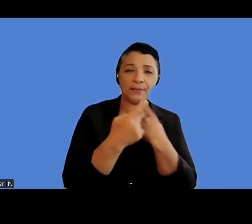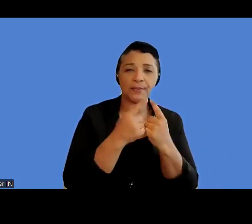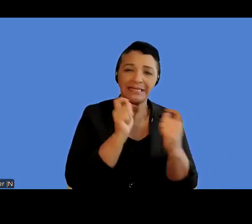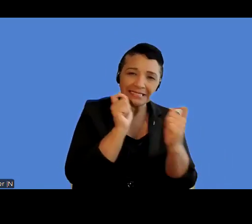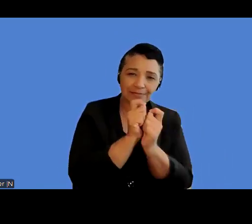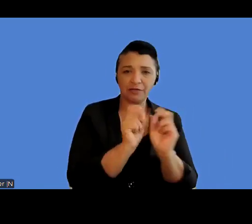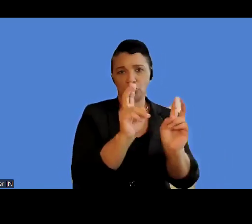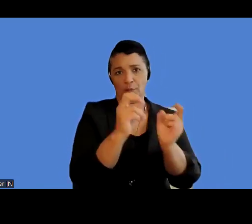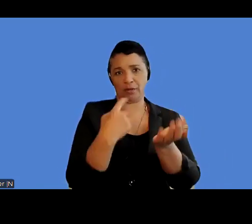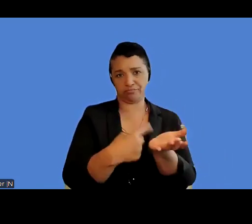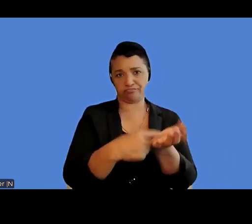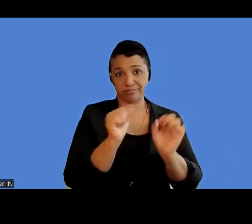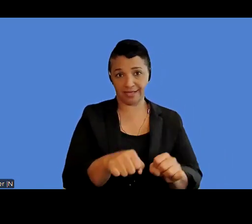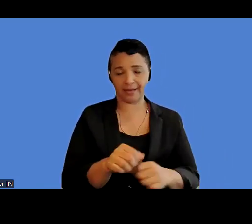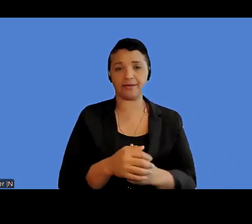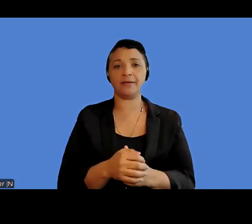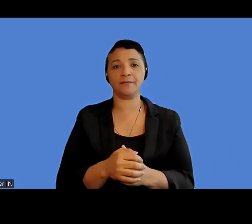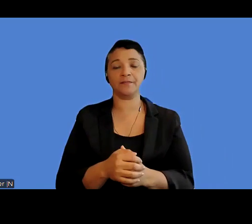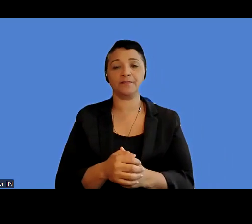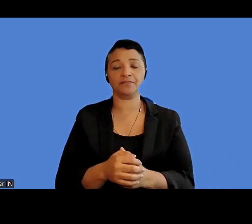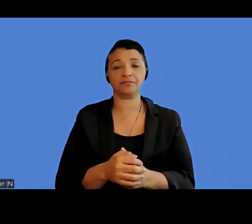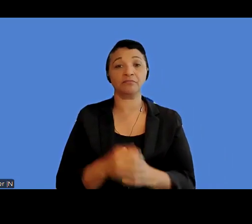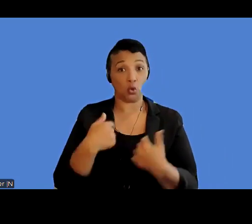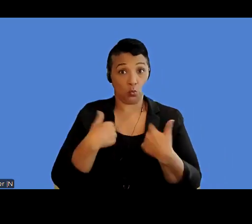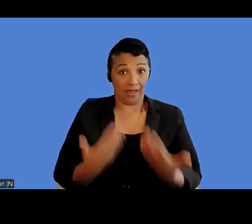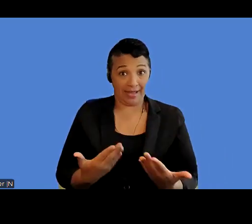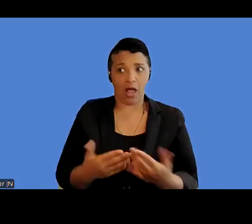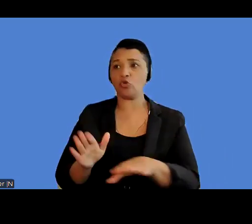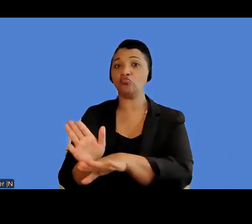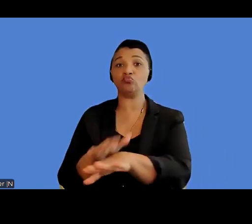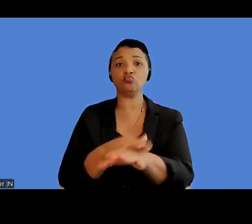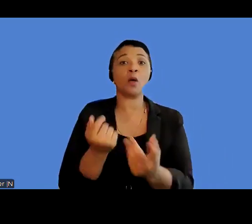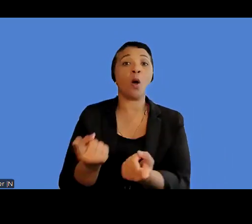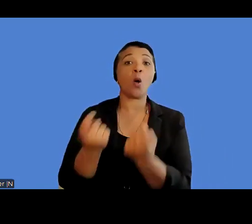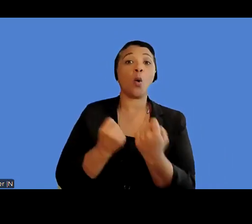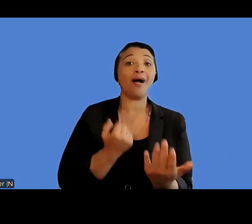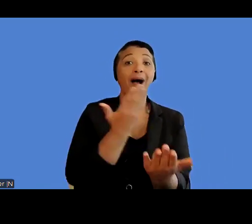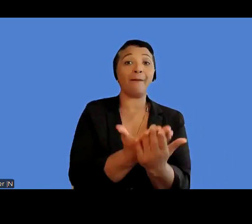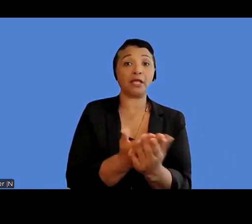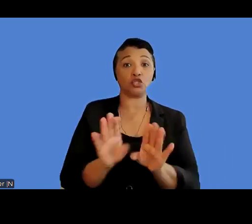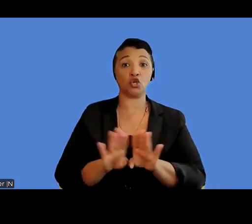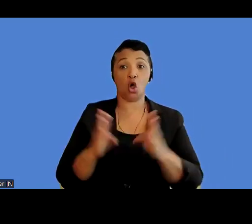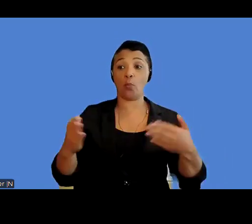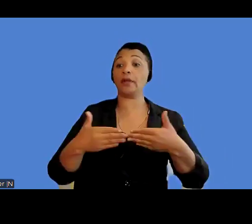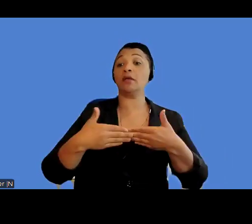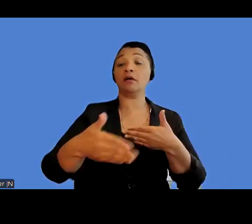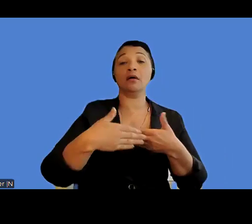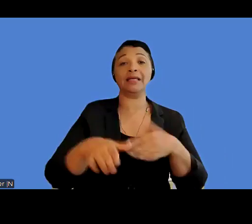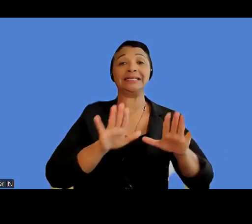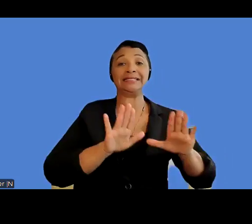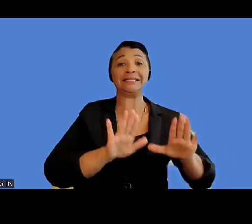We currently have a call for application that is open until the 16th of